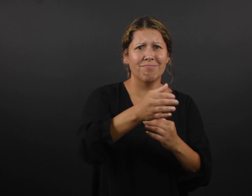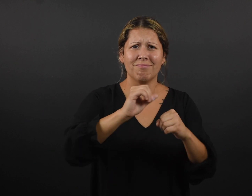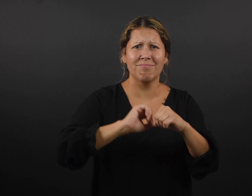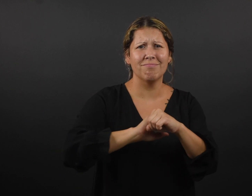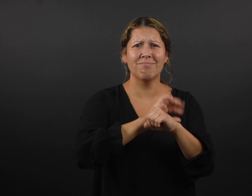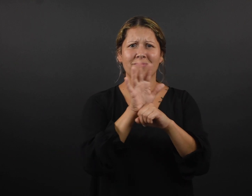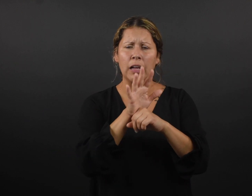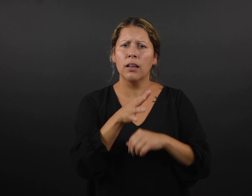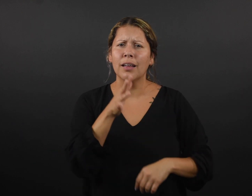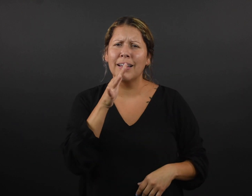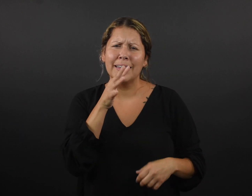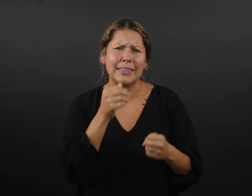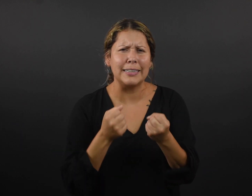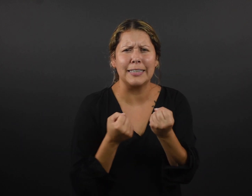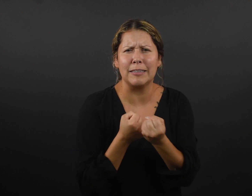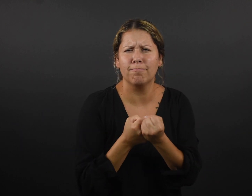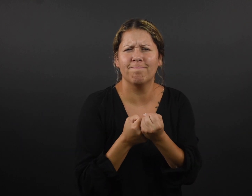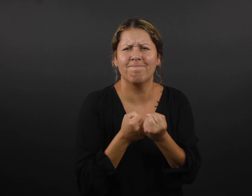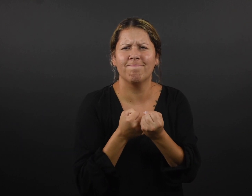Supporting mothers through COVID-19.